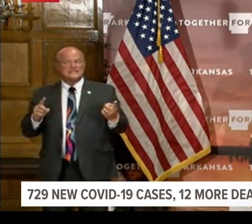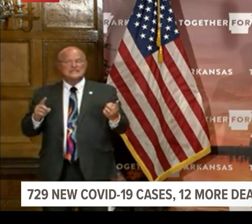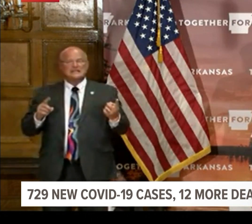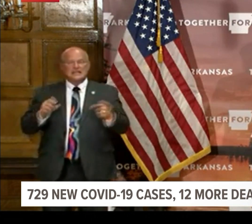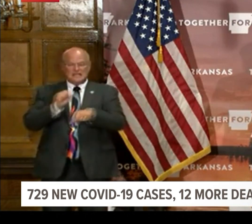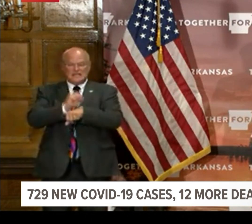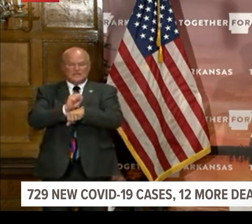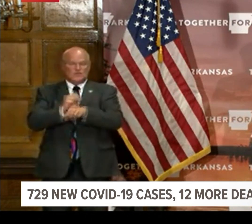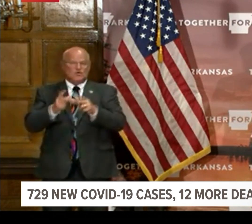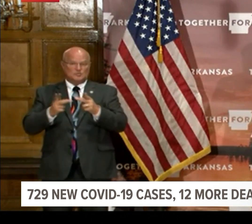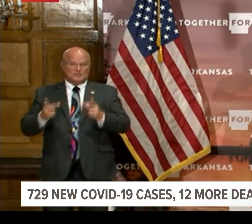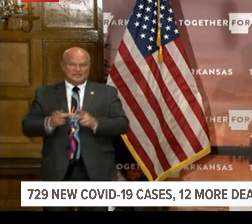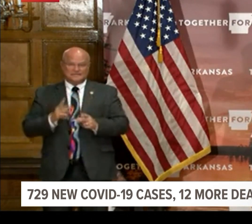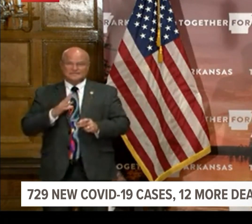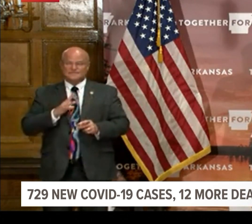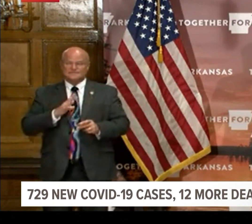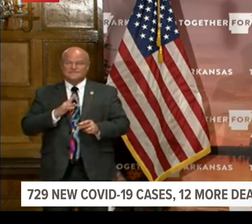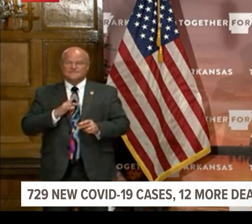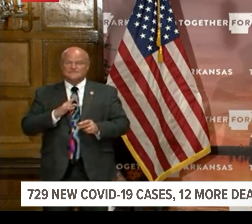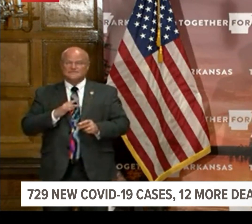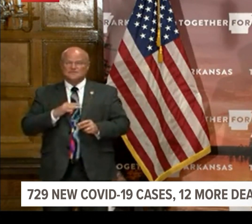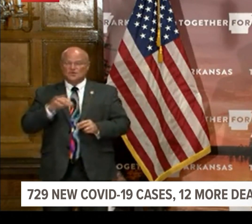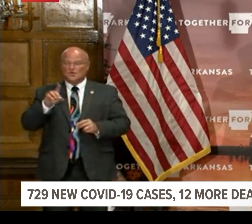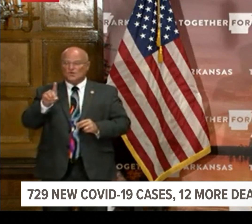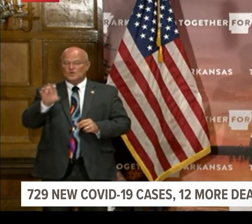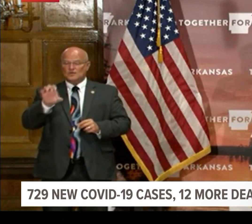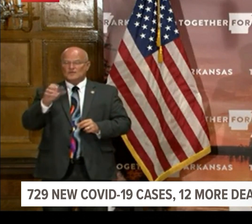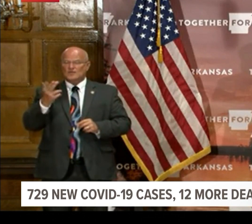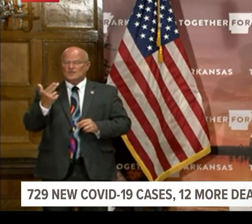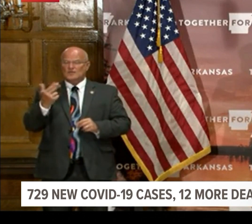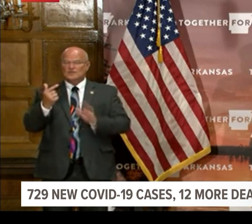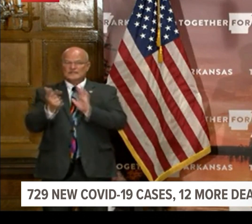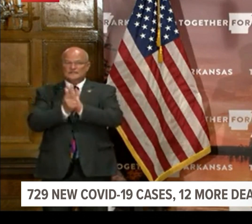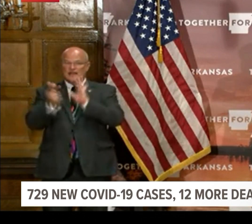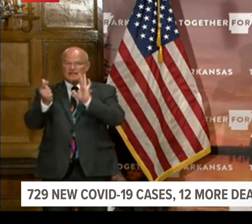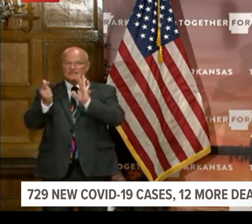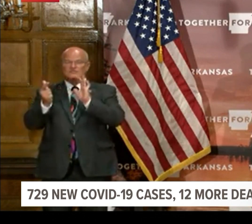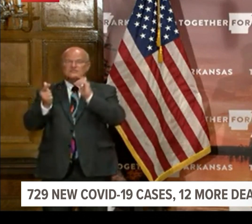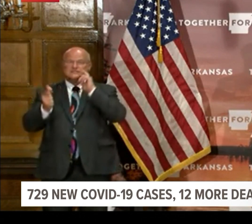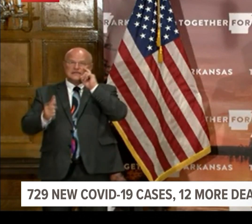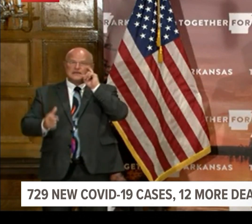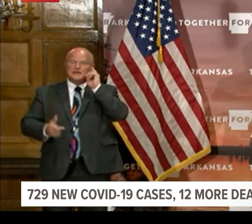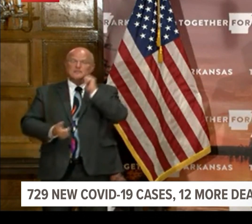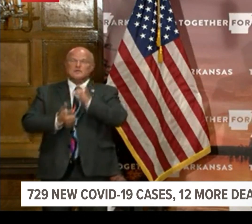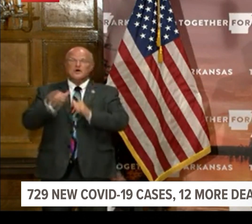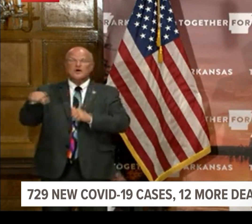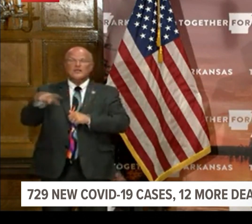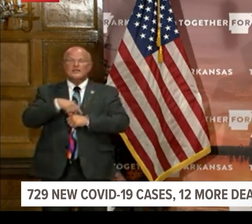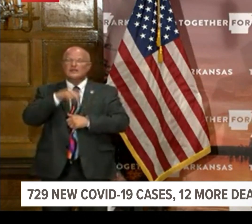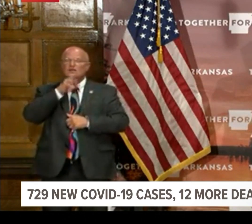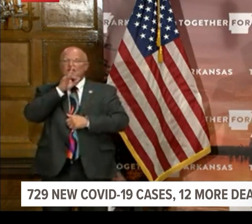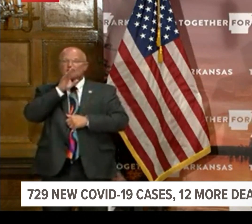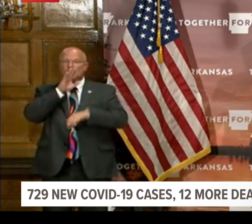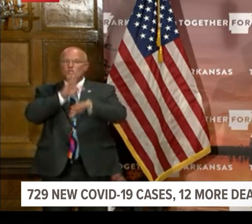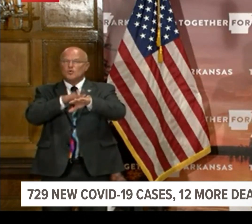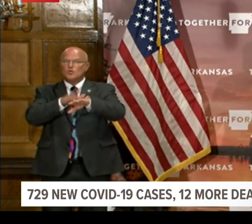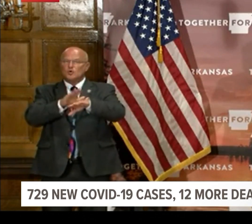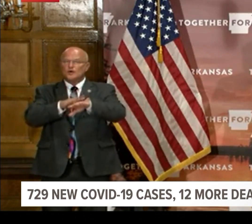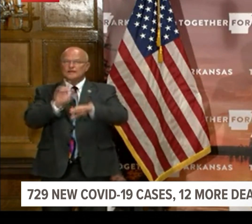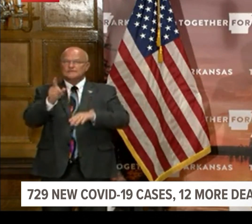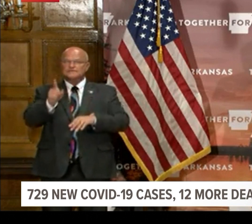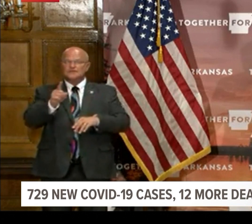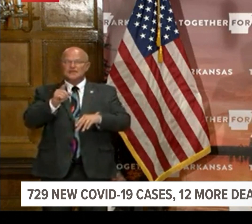the workplace. They have found 113 violations. Most of those are a verbal warning.